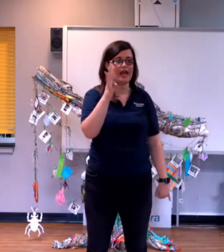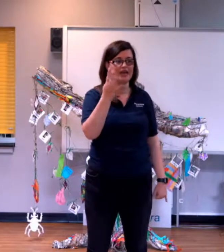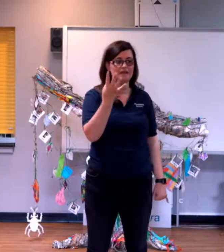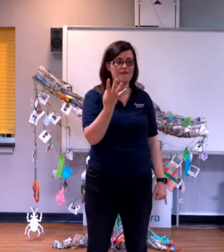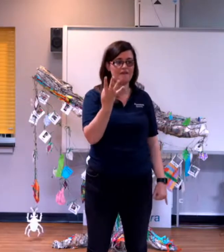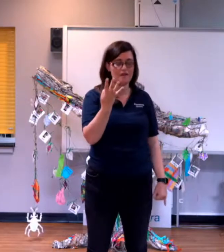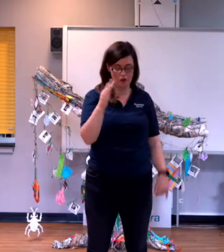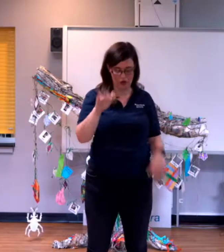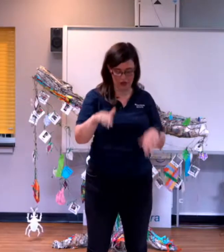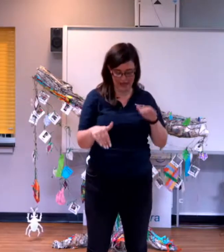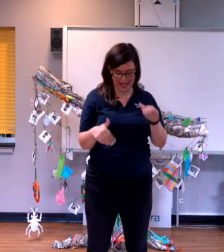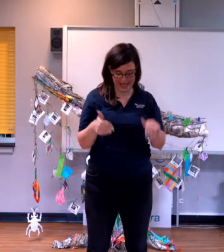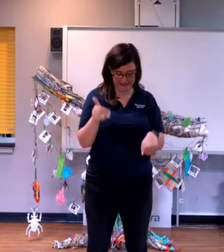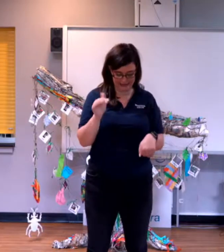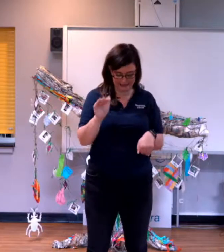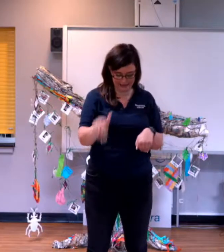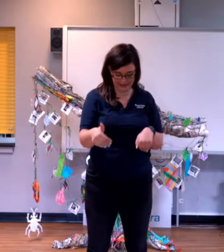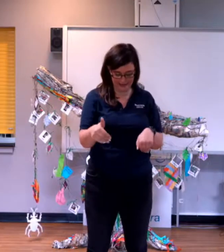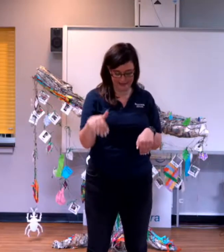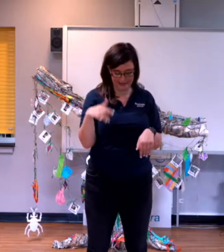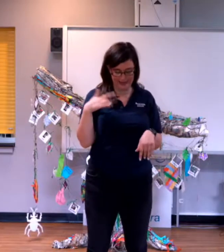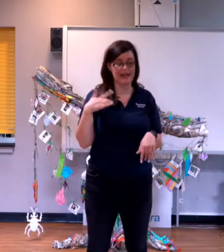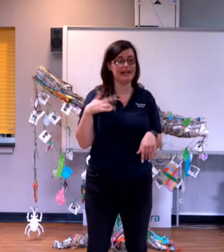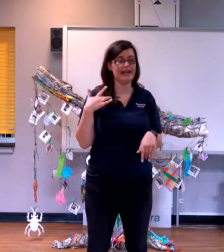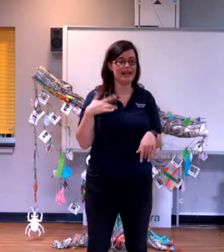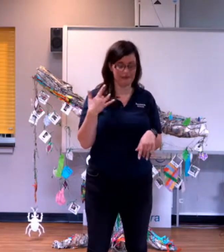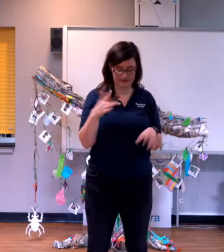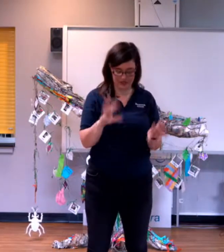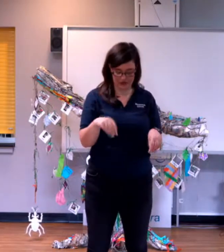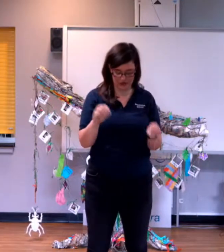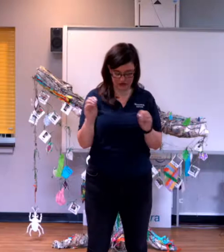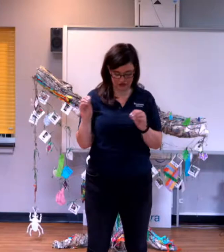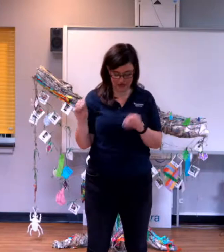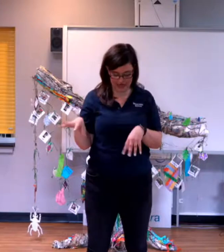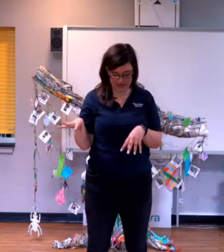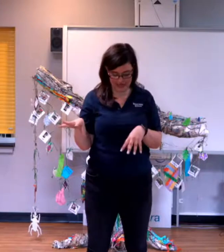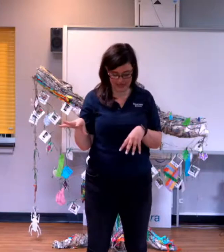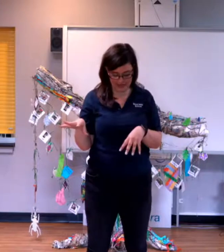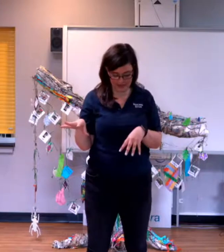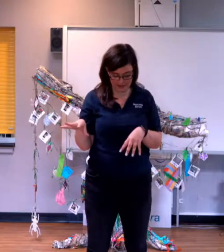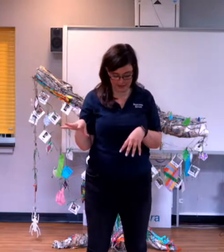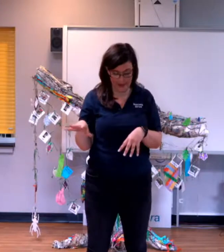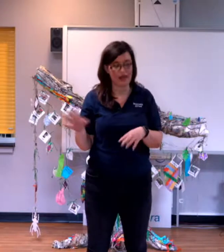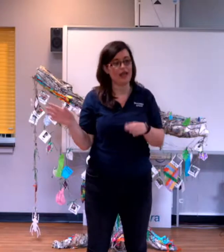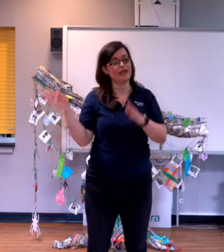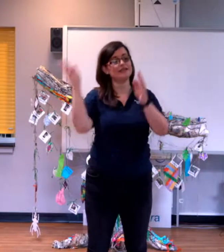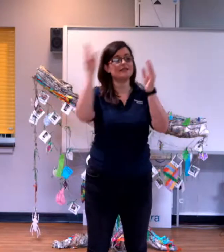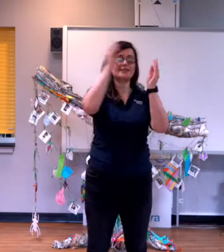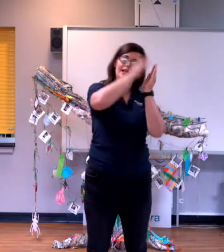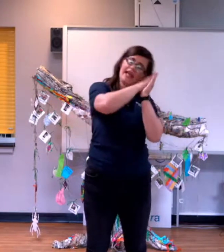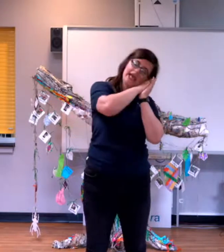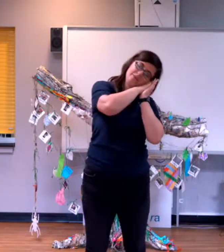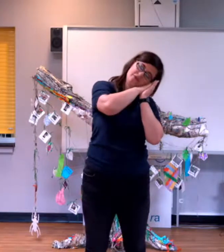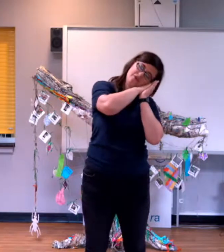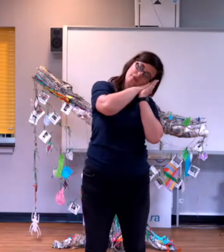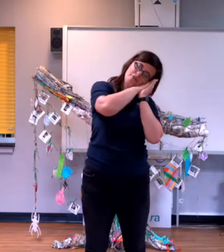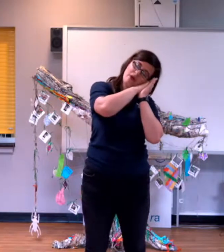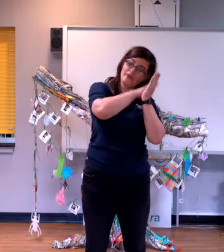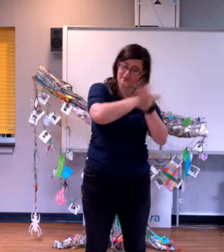has four legs. It lives in Australia. It sleeps for most of